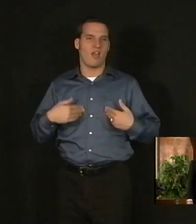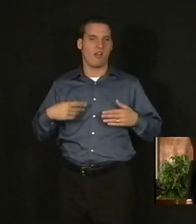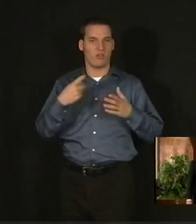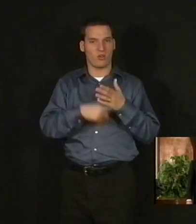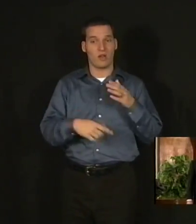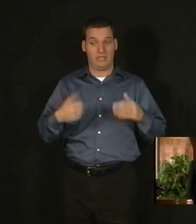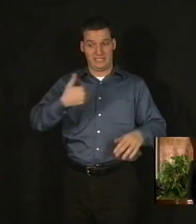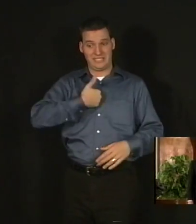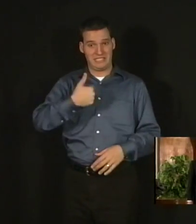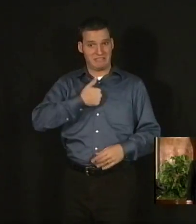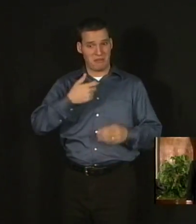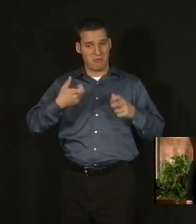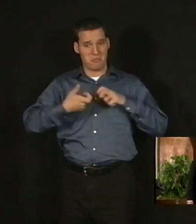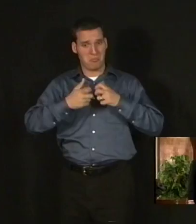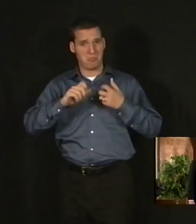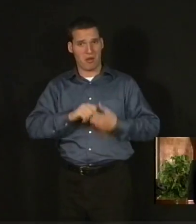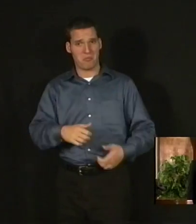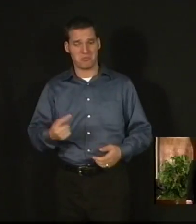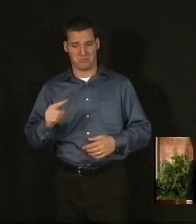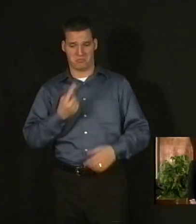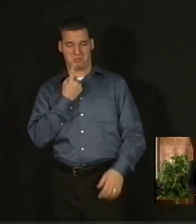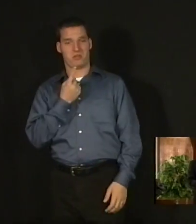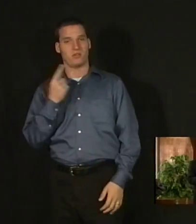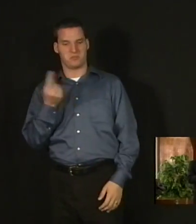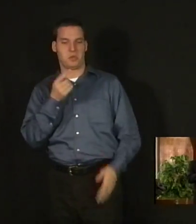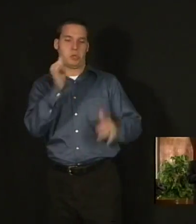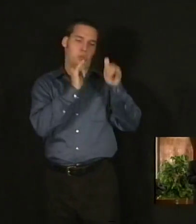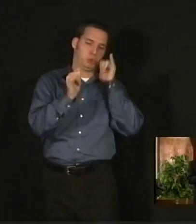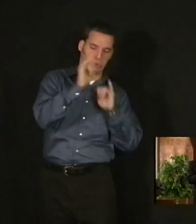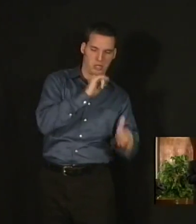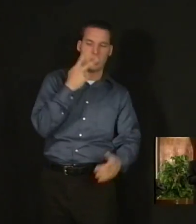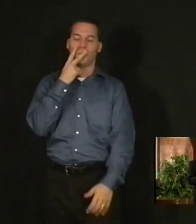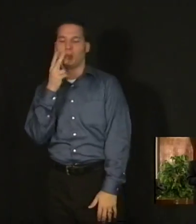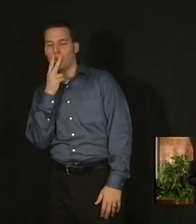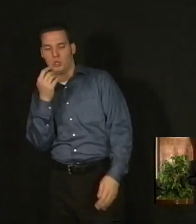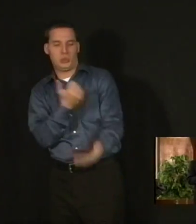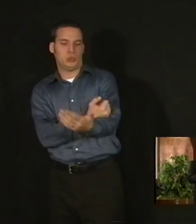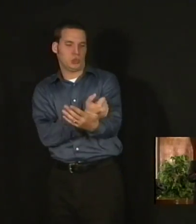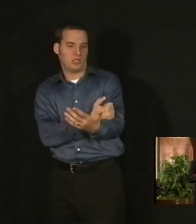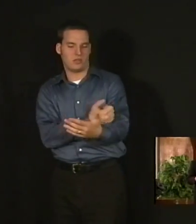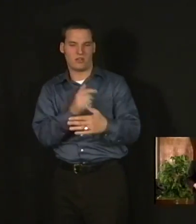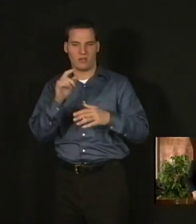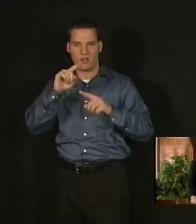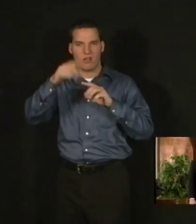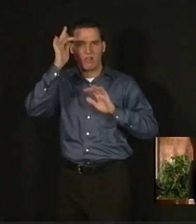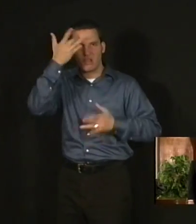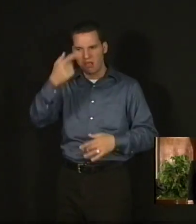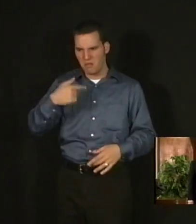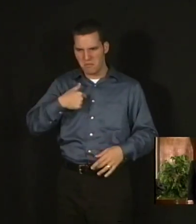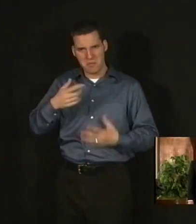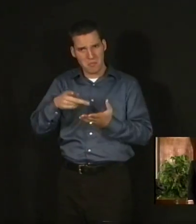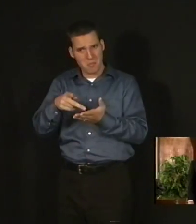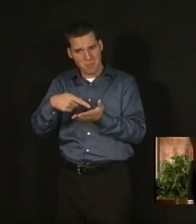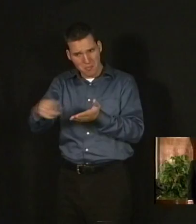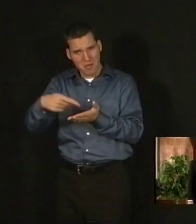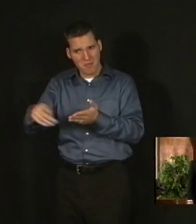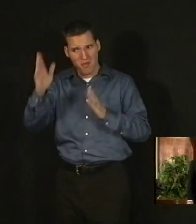from self-induced problems? Somebody wants to drink or smoke or take drugs, and when they get sick, they want me to pay for it?